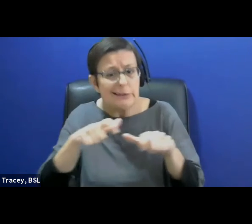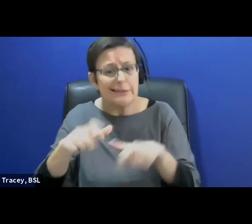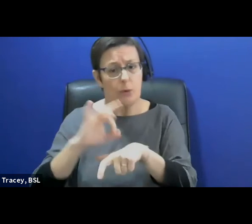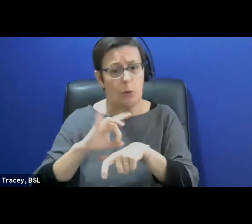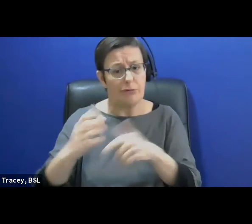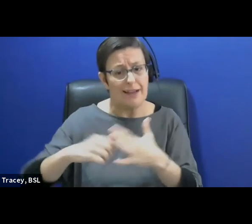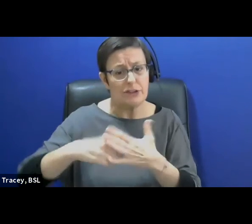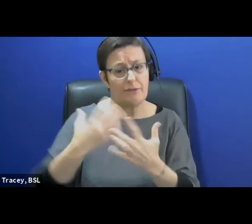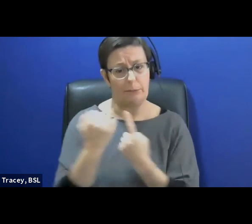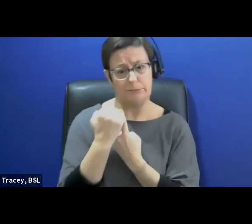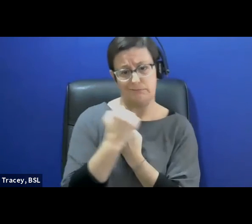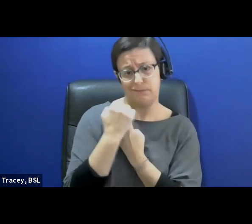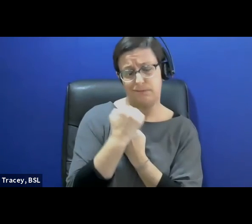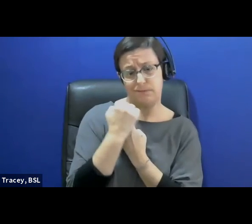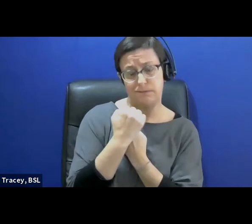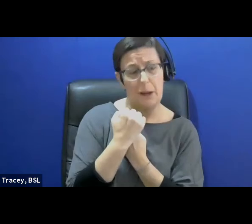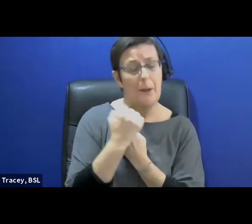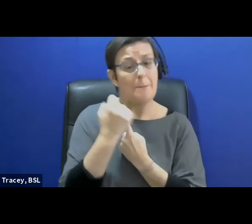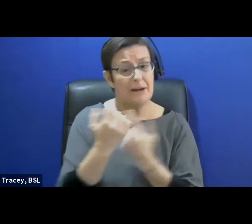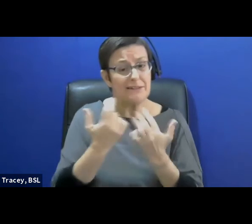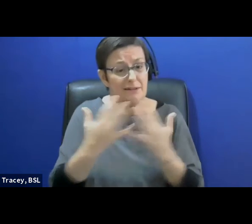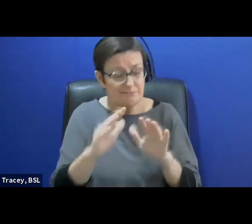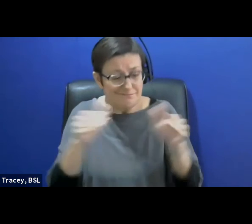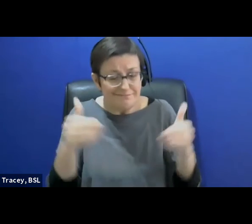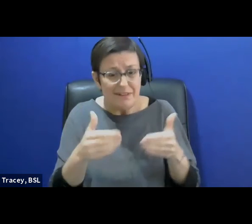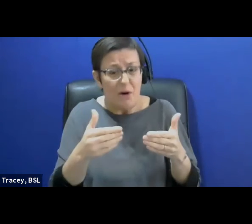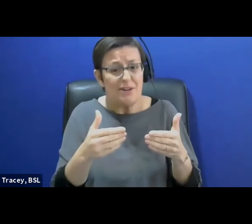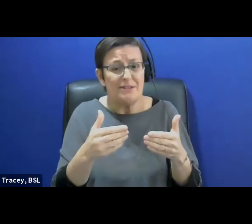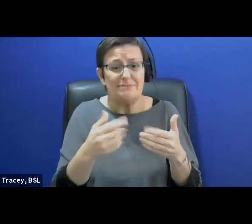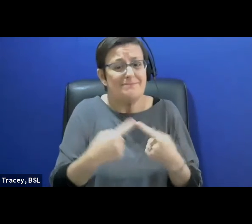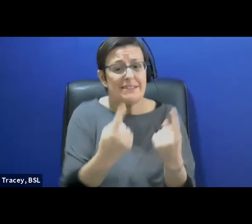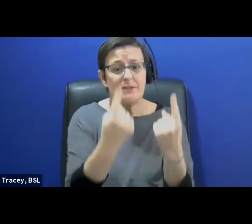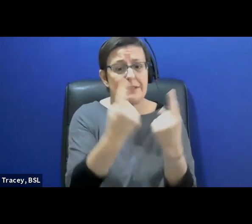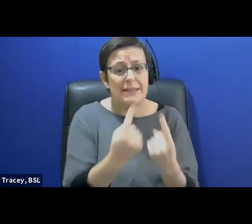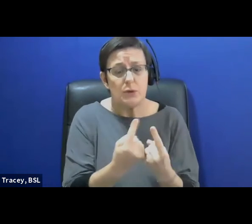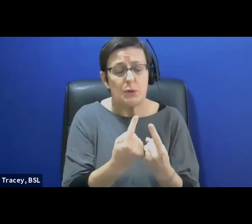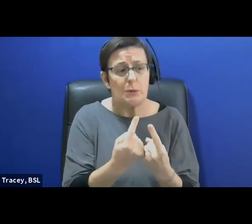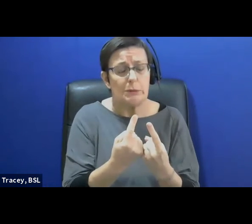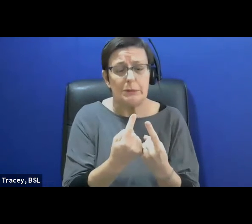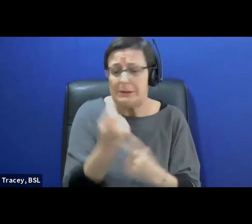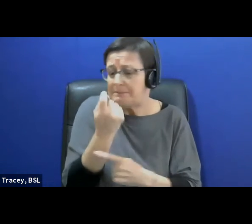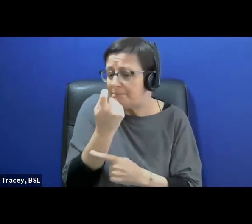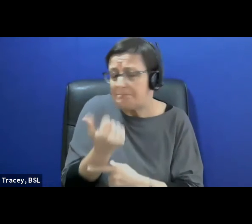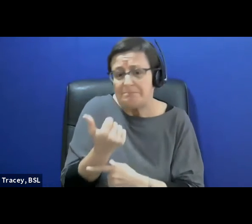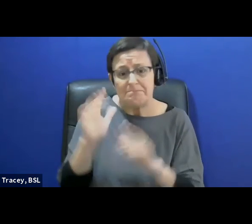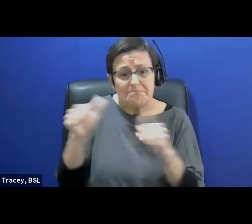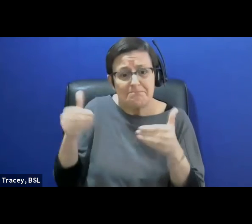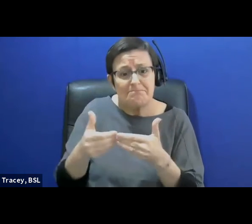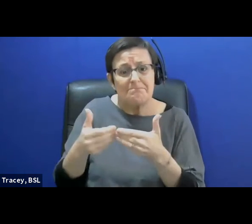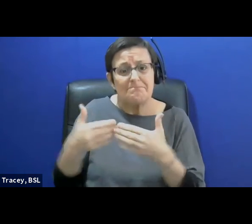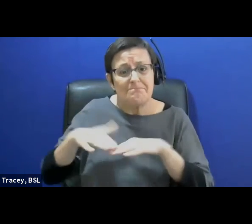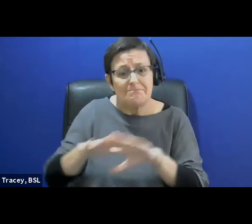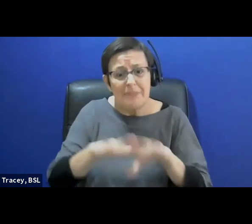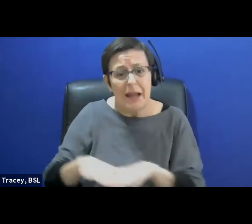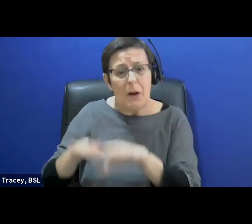centers around other issues and very little actually comes through on inclusive design. So I think there's